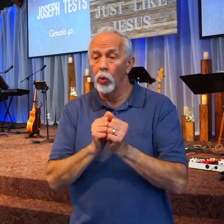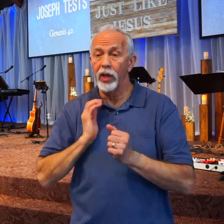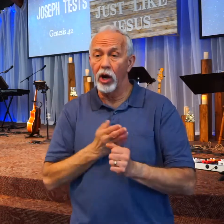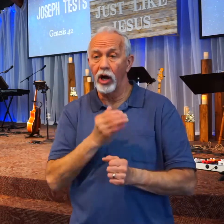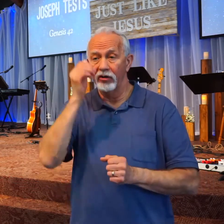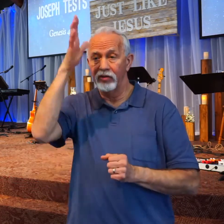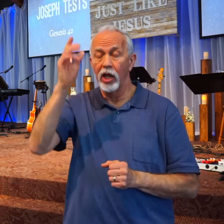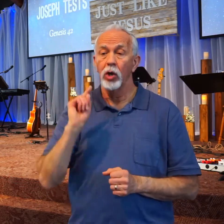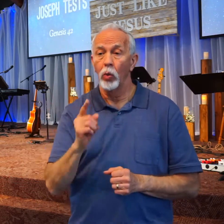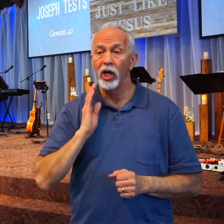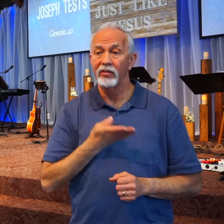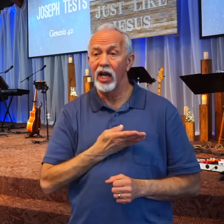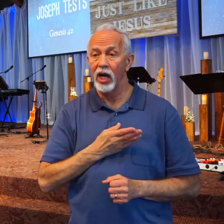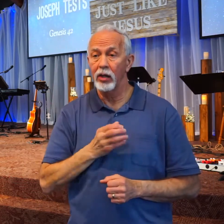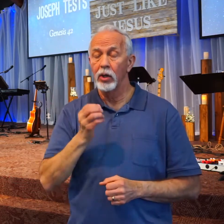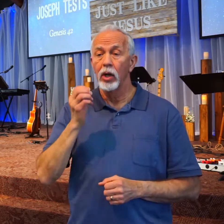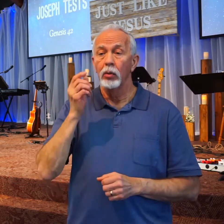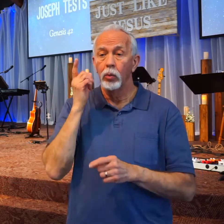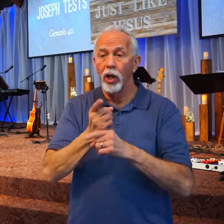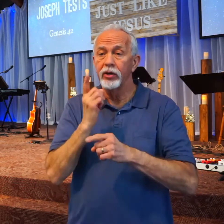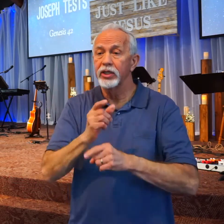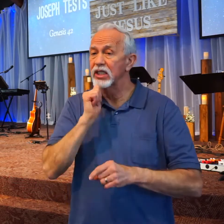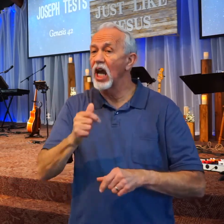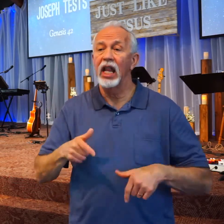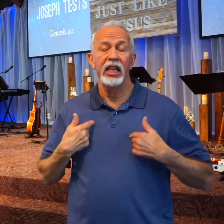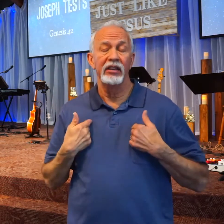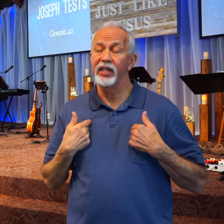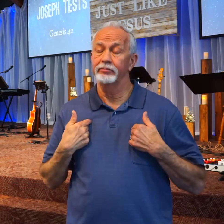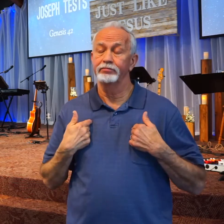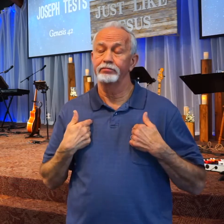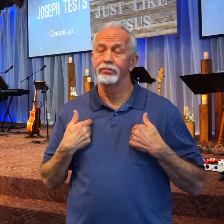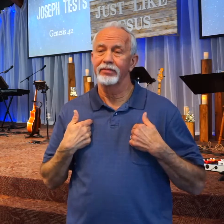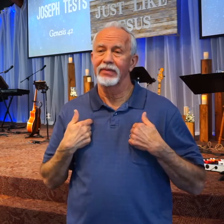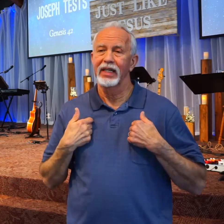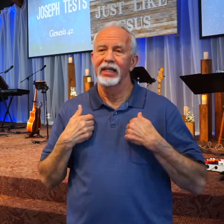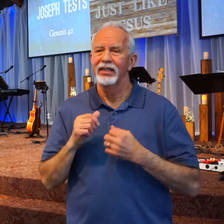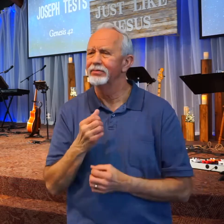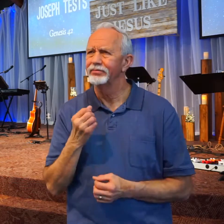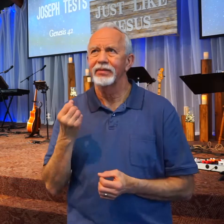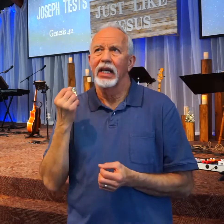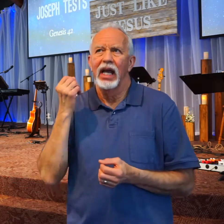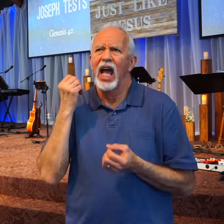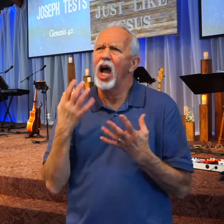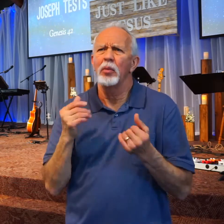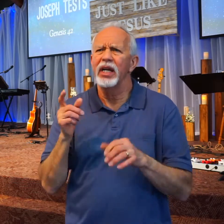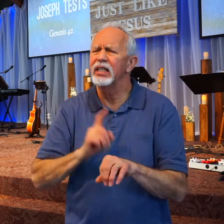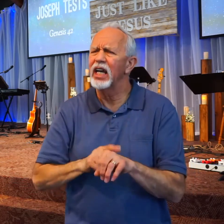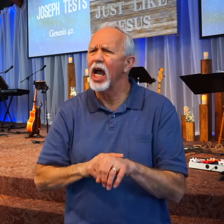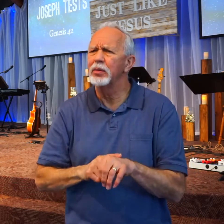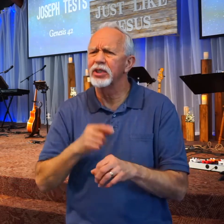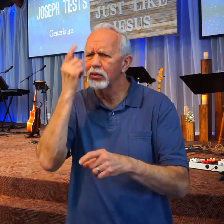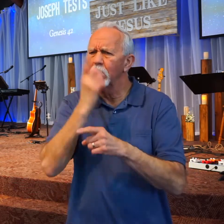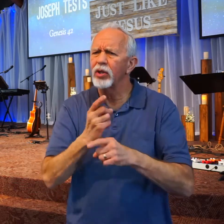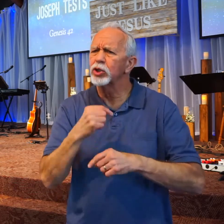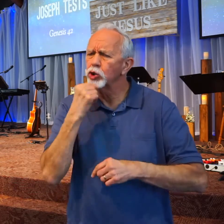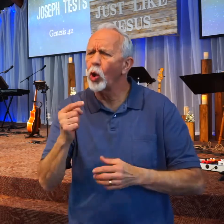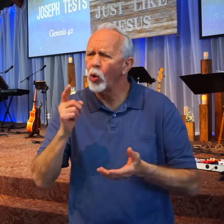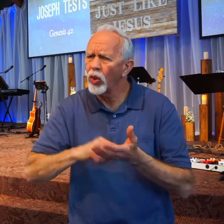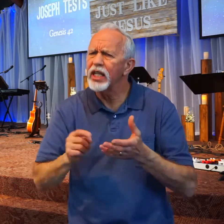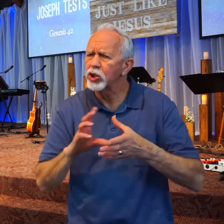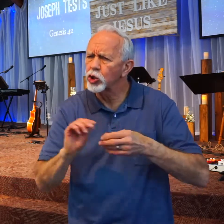one of our brothers is no longer living." Now, there's no telling how many times they had told this